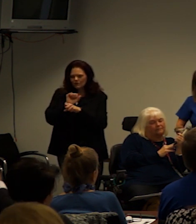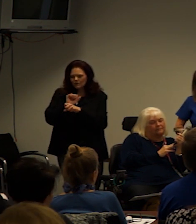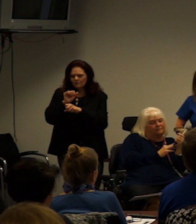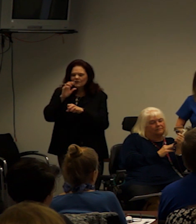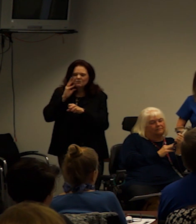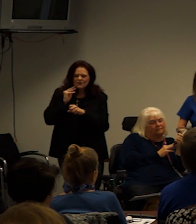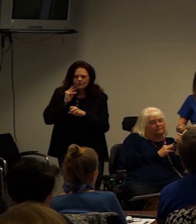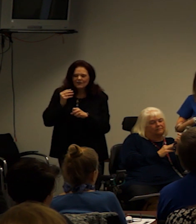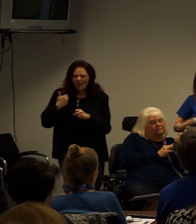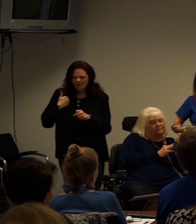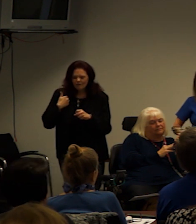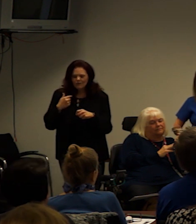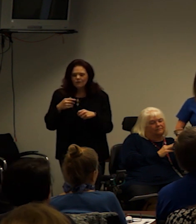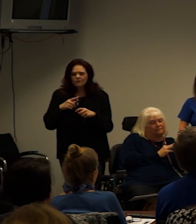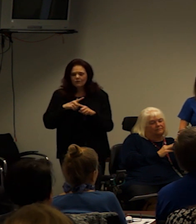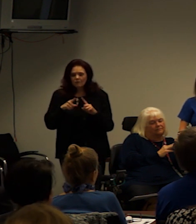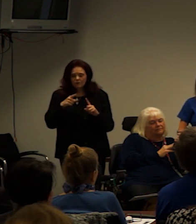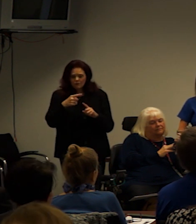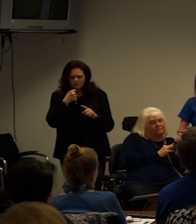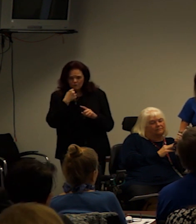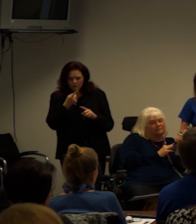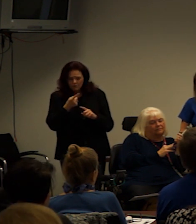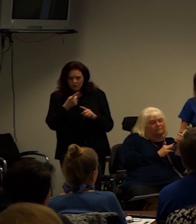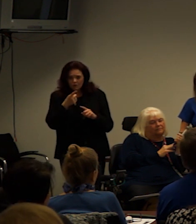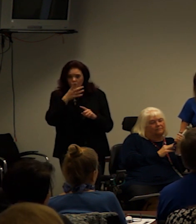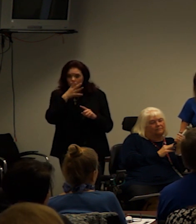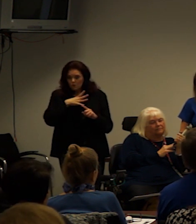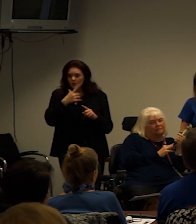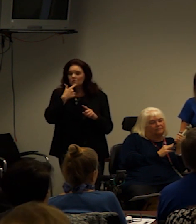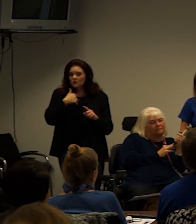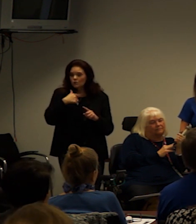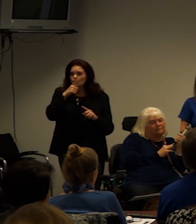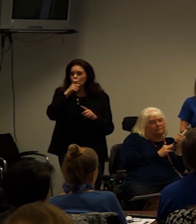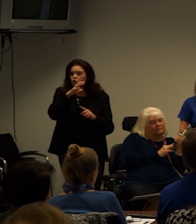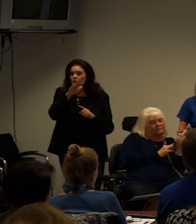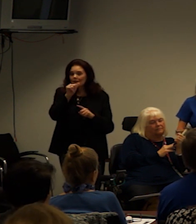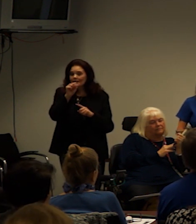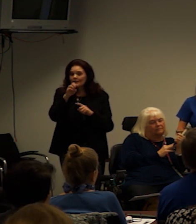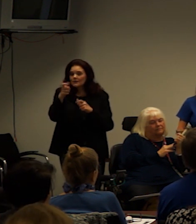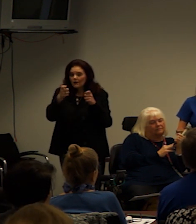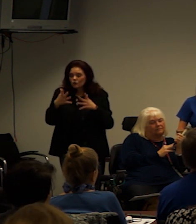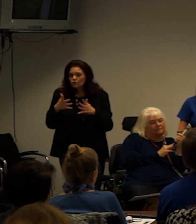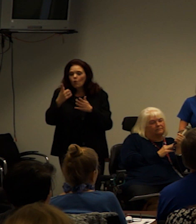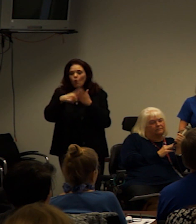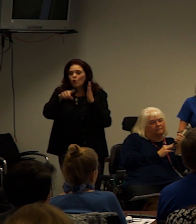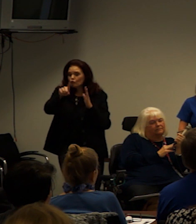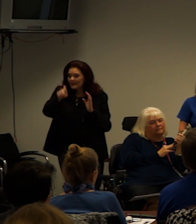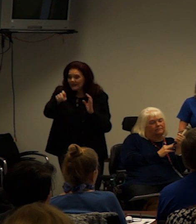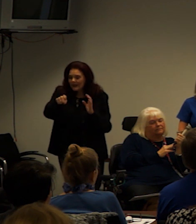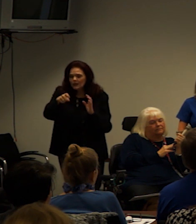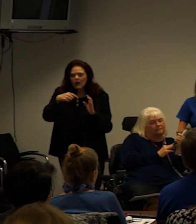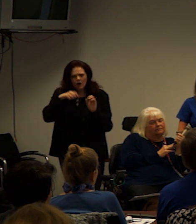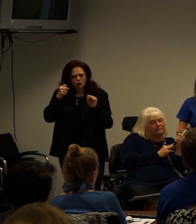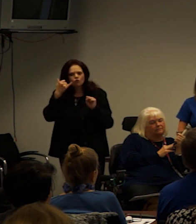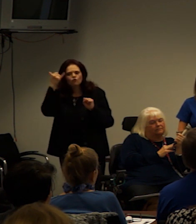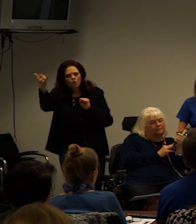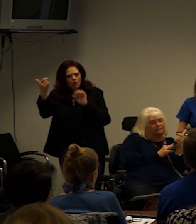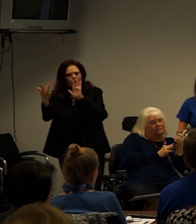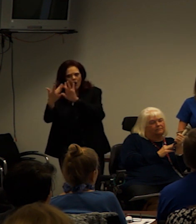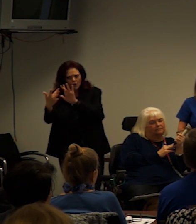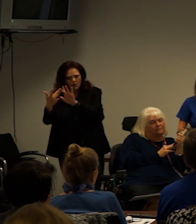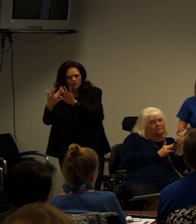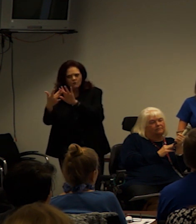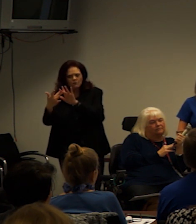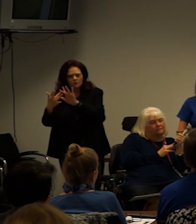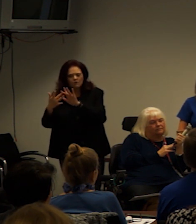But Amanda was able to tell me who her case manager was, what her needs were, and I was able to call the case